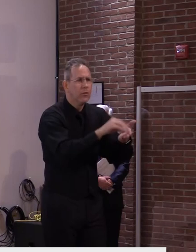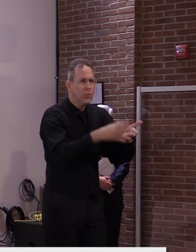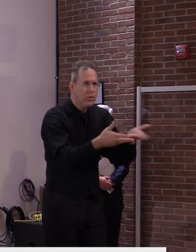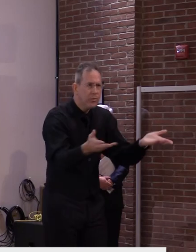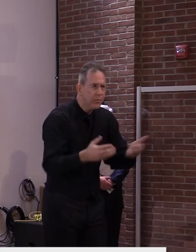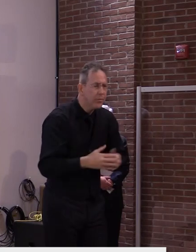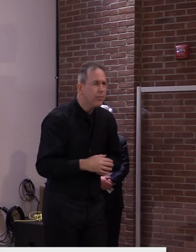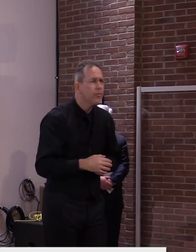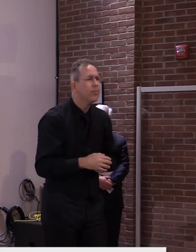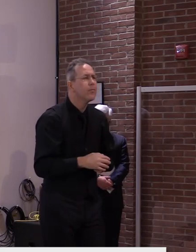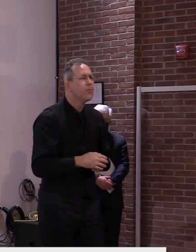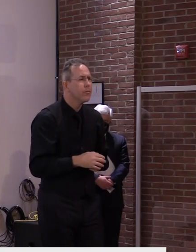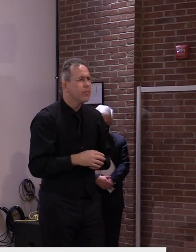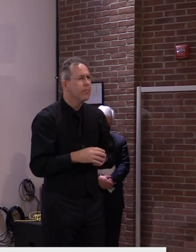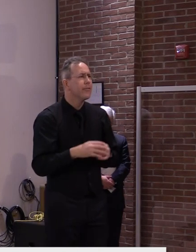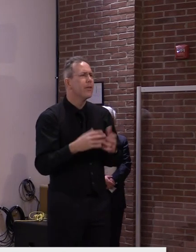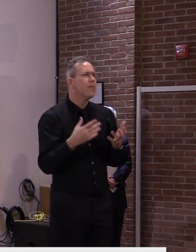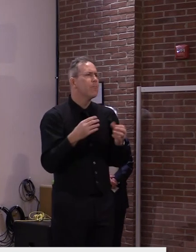larger